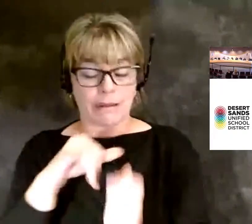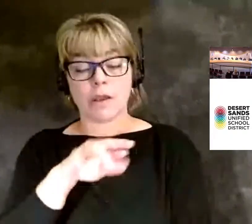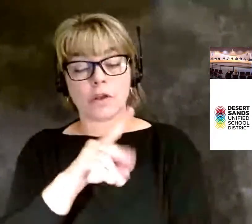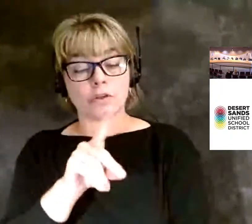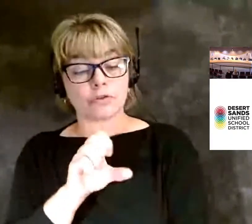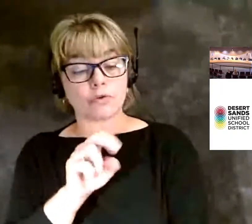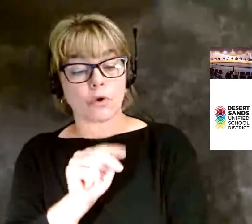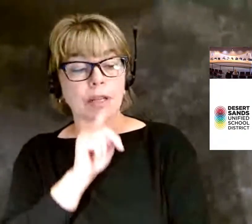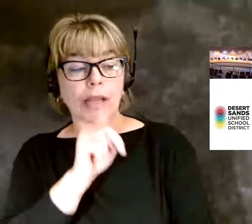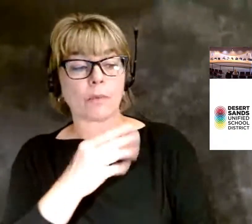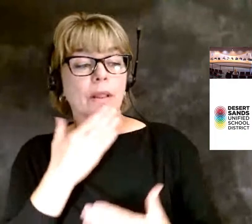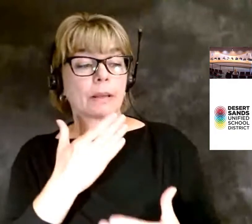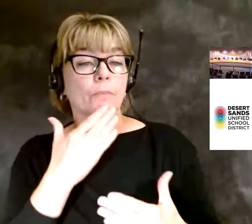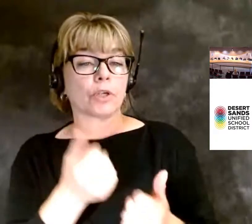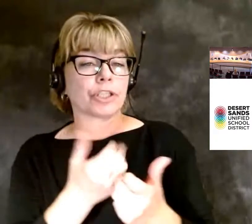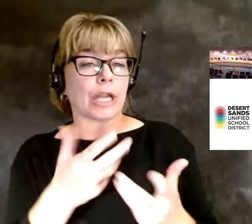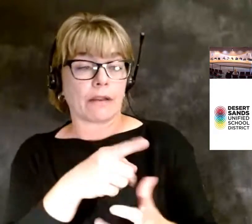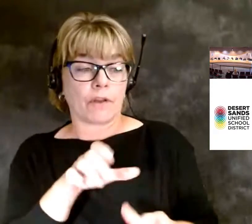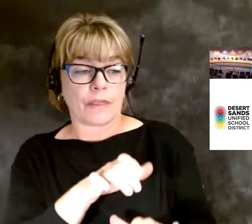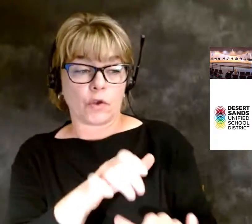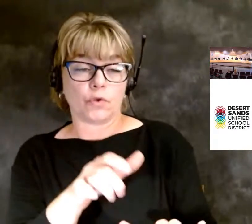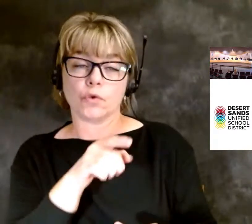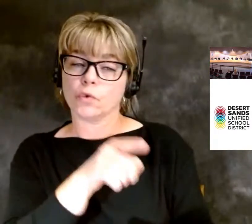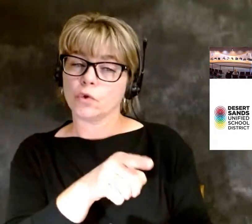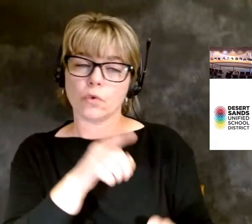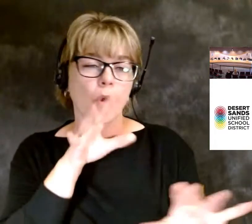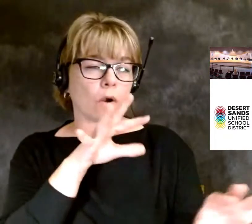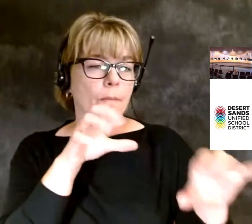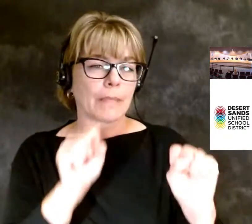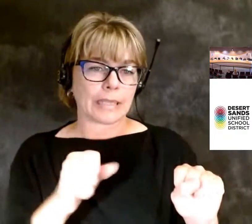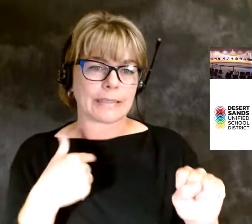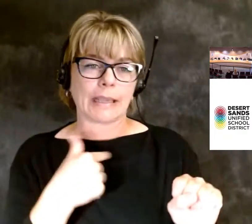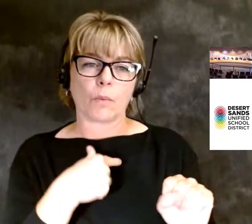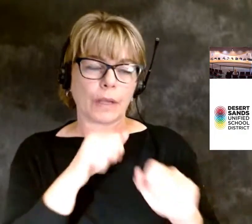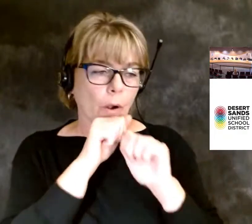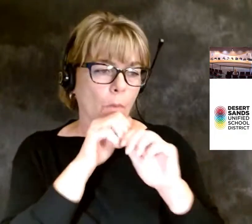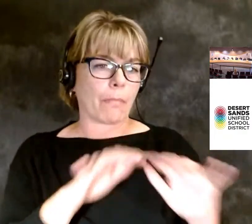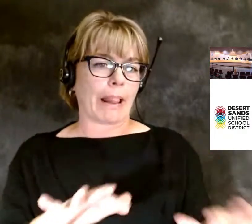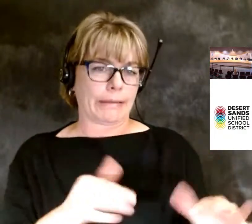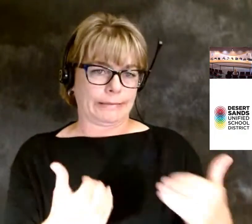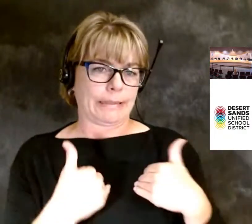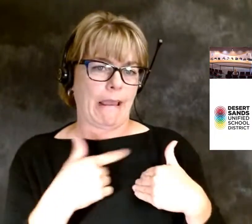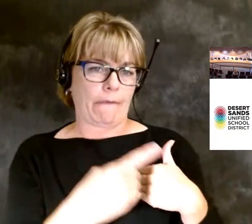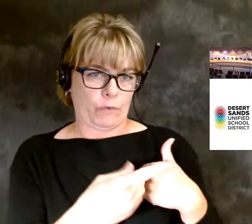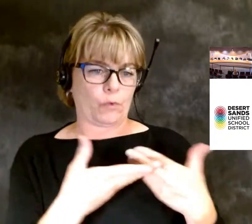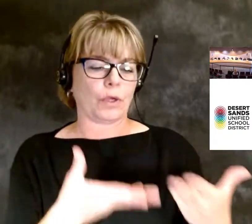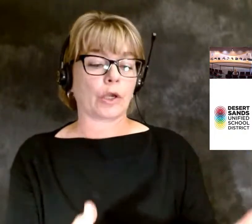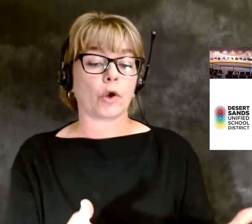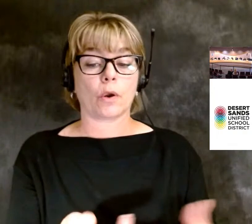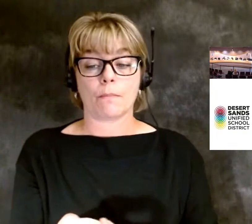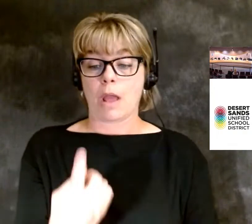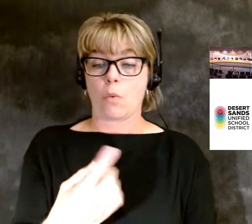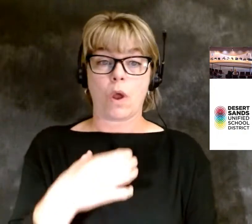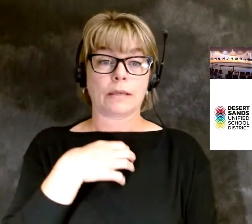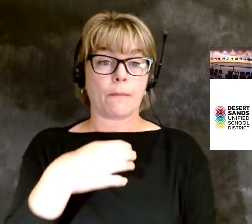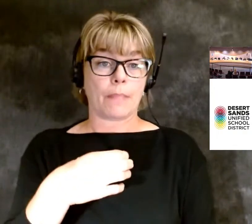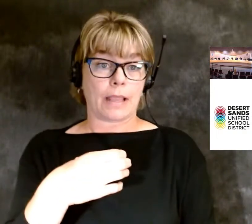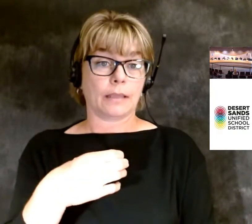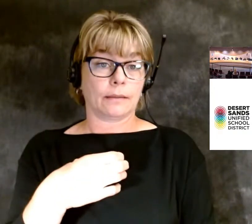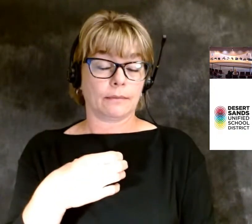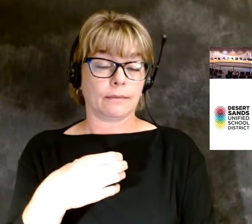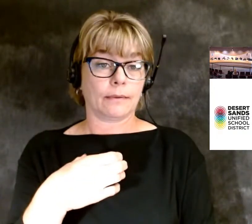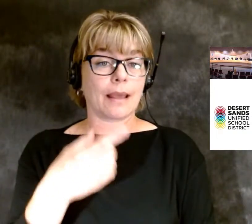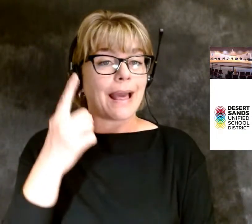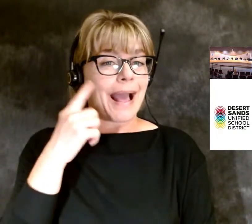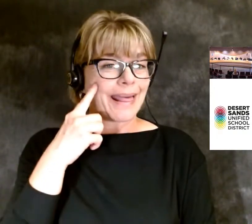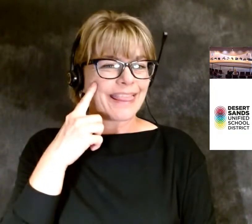do. You are amazing. We are so blessed to have you. And anyway, my one complaint, though, is I think that it needs